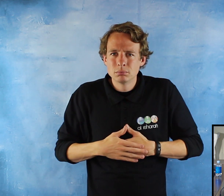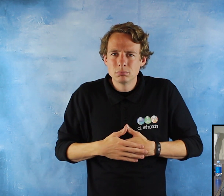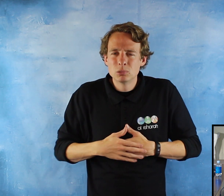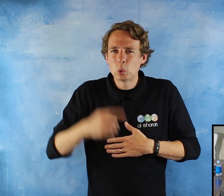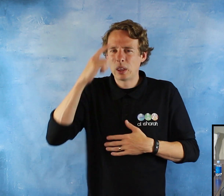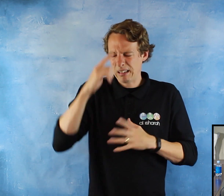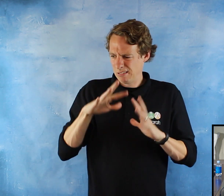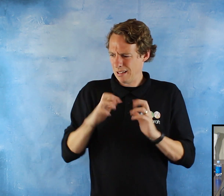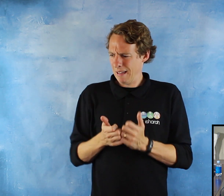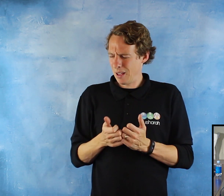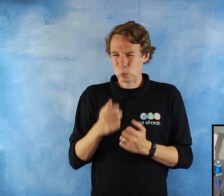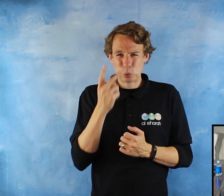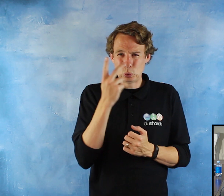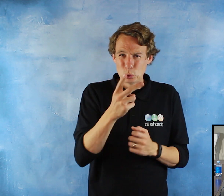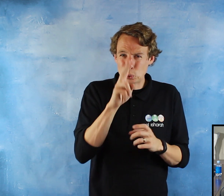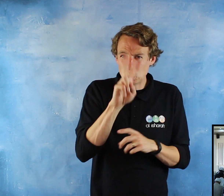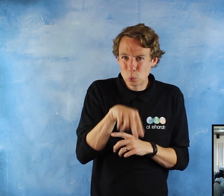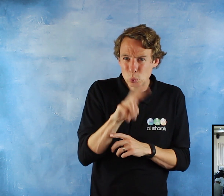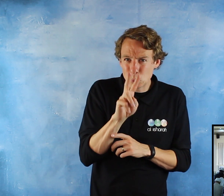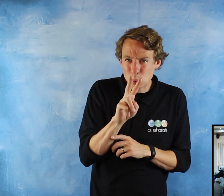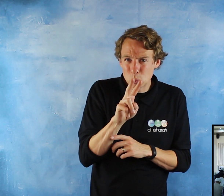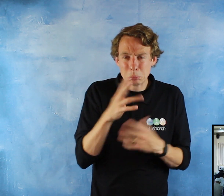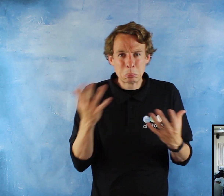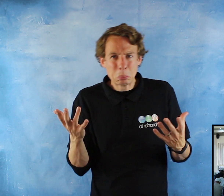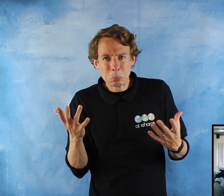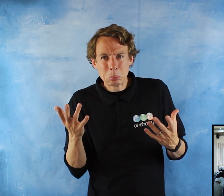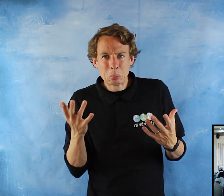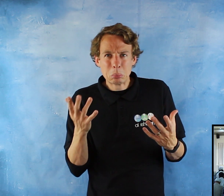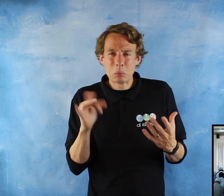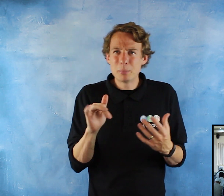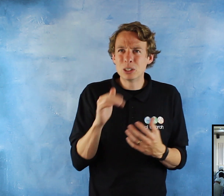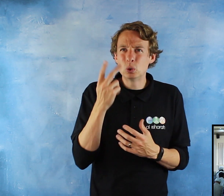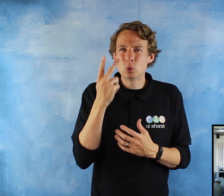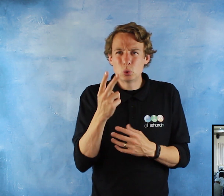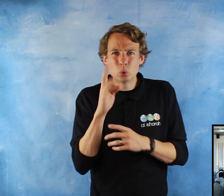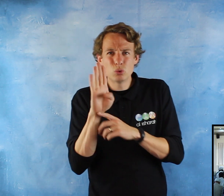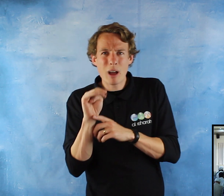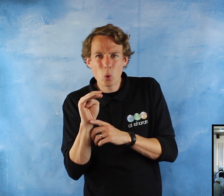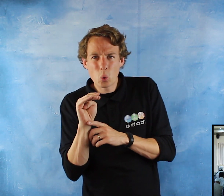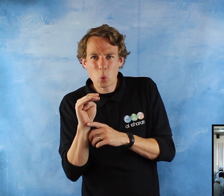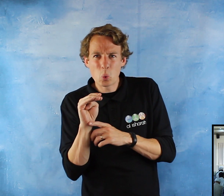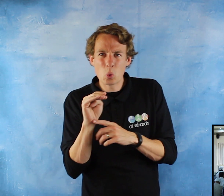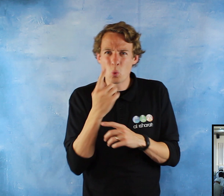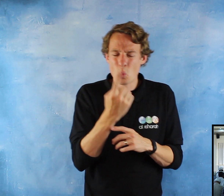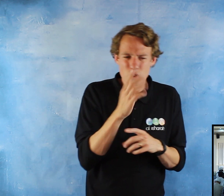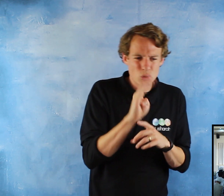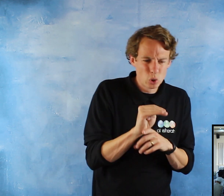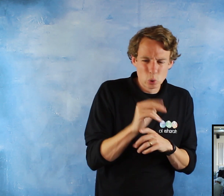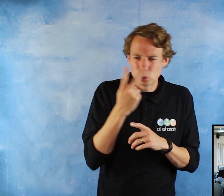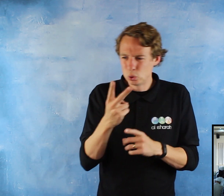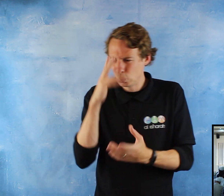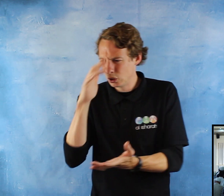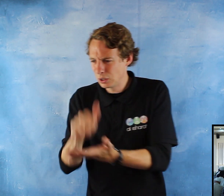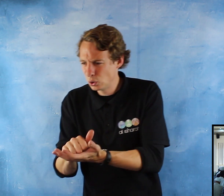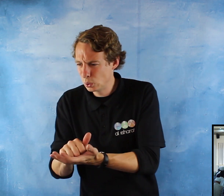prayer, or a special prayer of in each rakah 2 ruku and the 2 sujood each rakah, or 1 ruku 2 sujood?